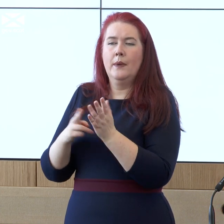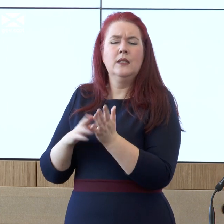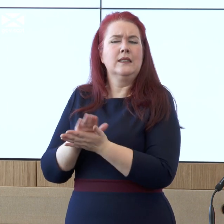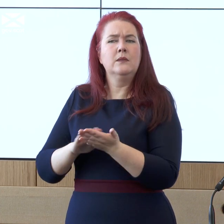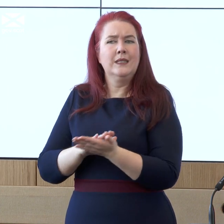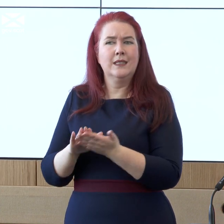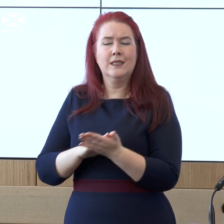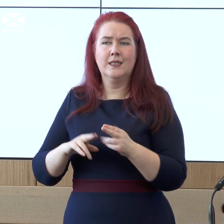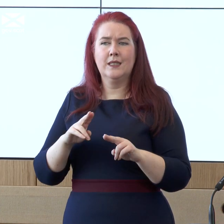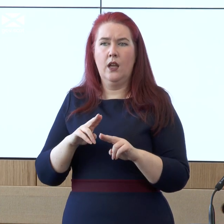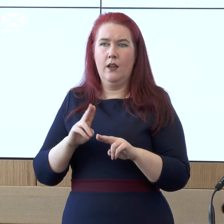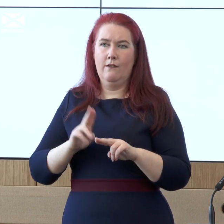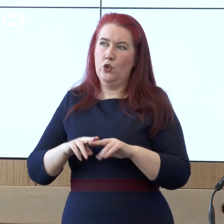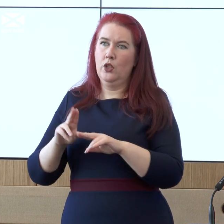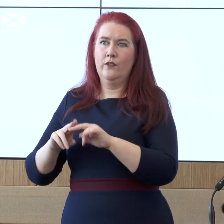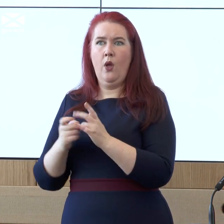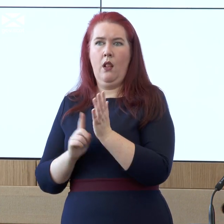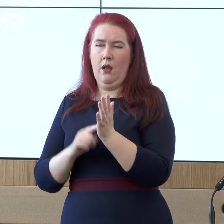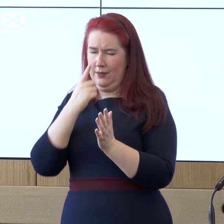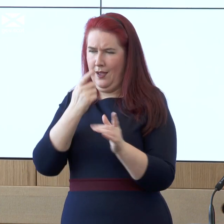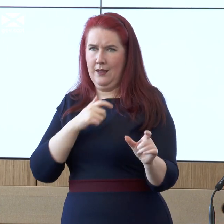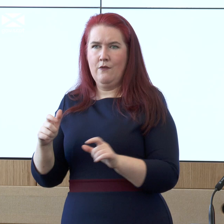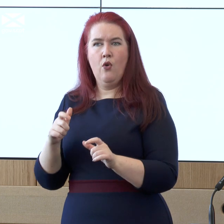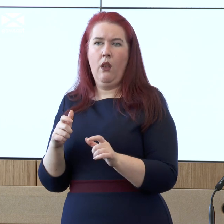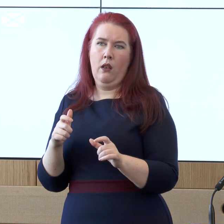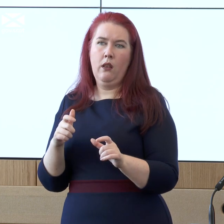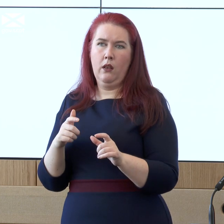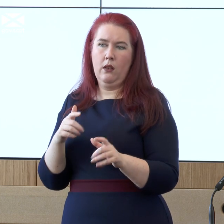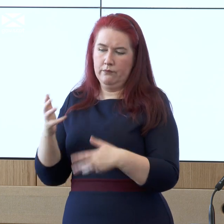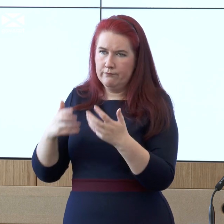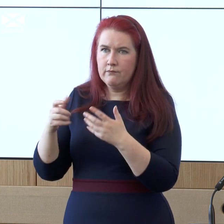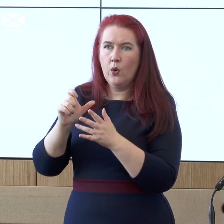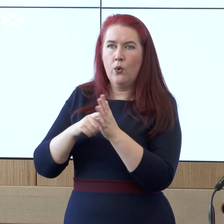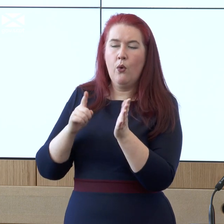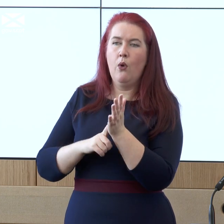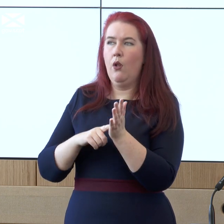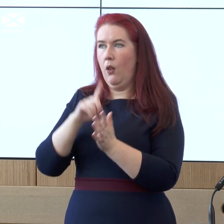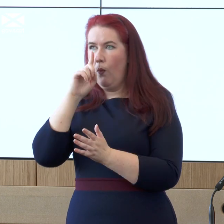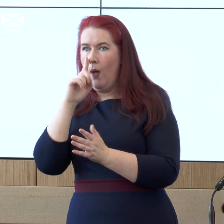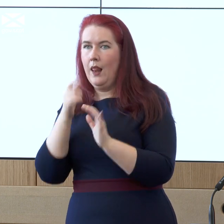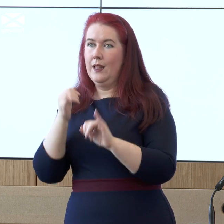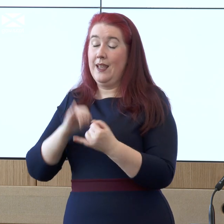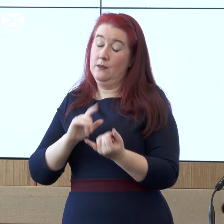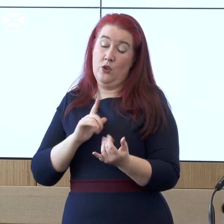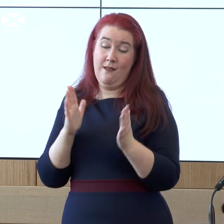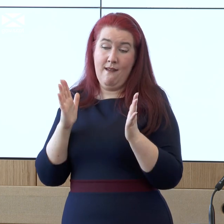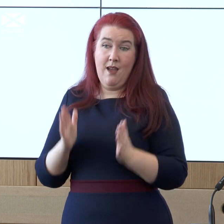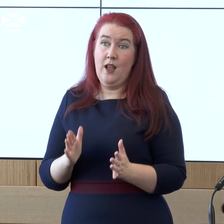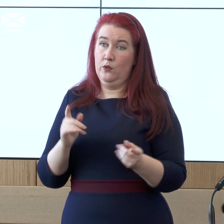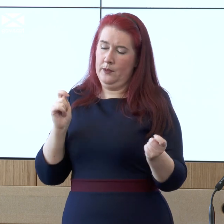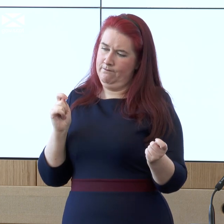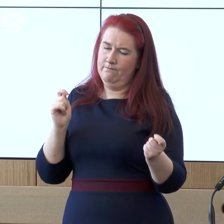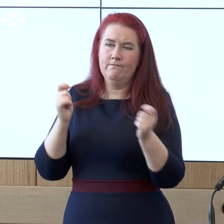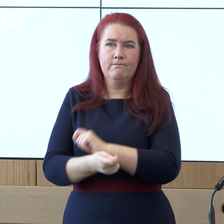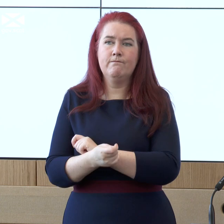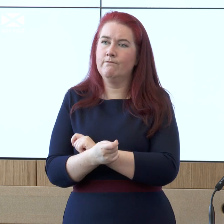in Scotland can continue without limit. Because, and this is the fundamental point, there must be a transition